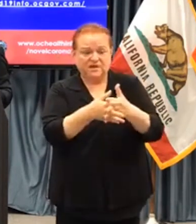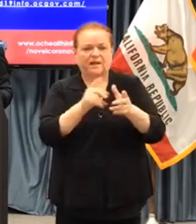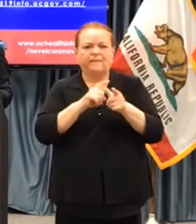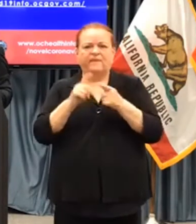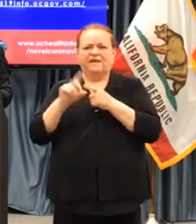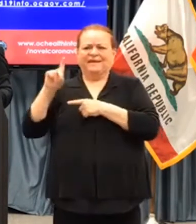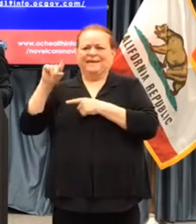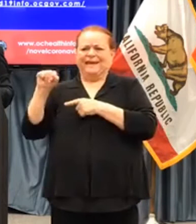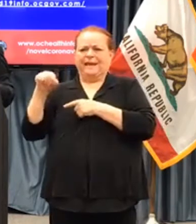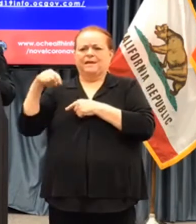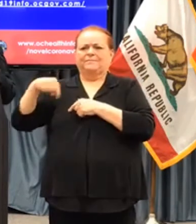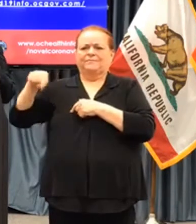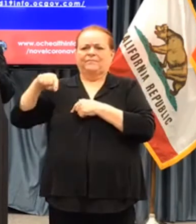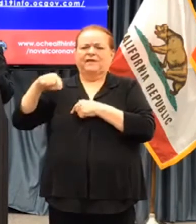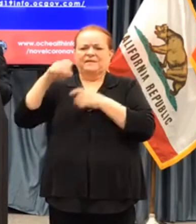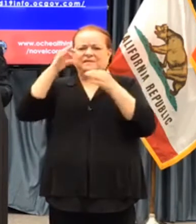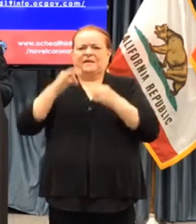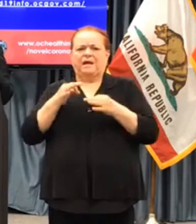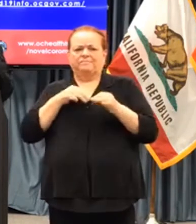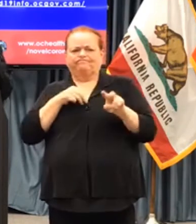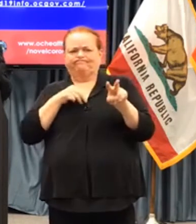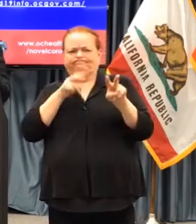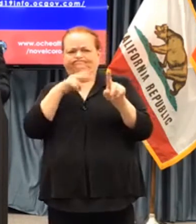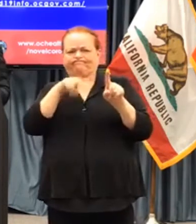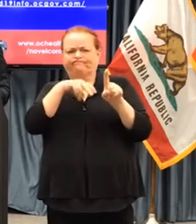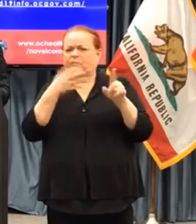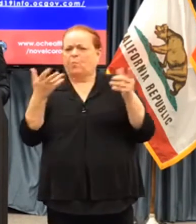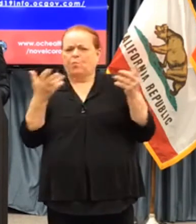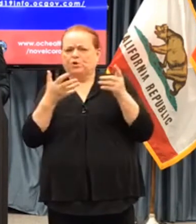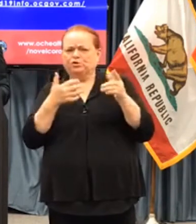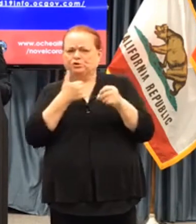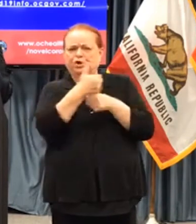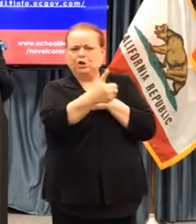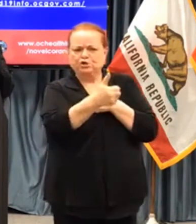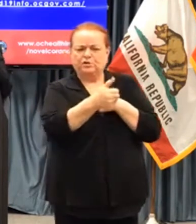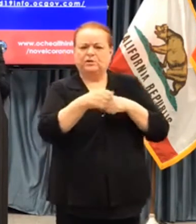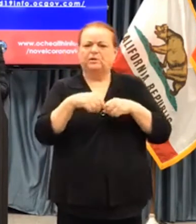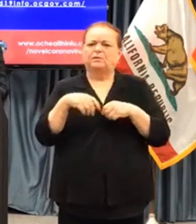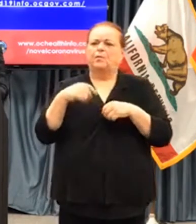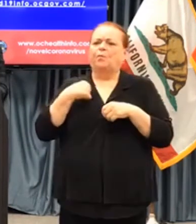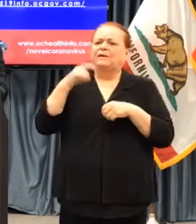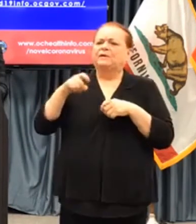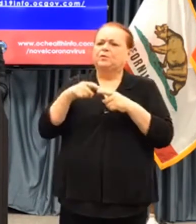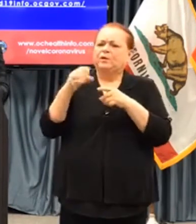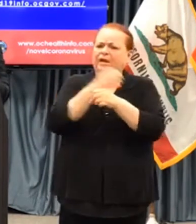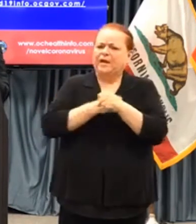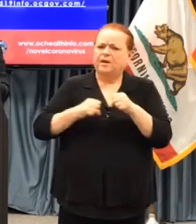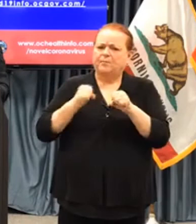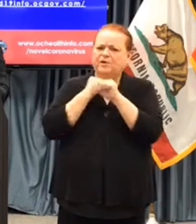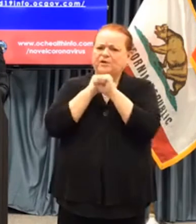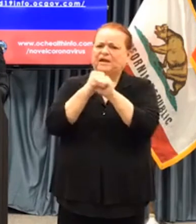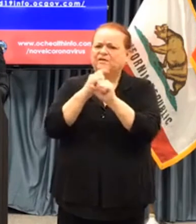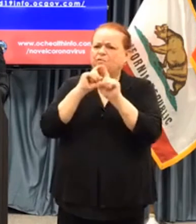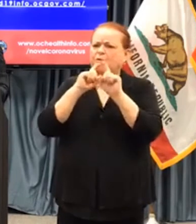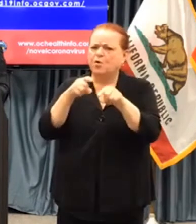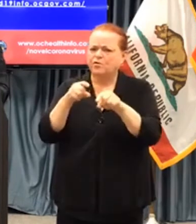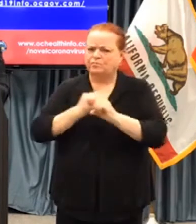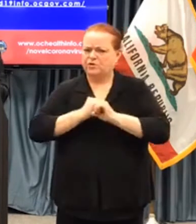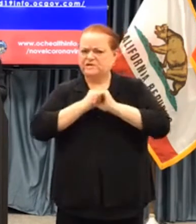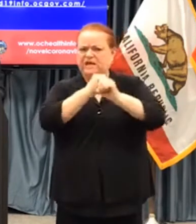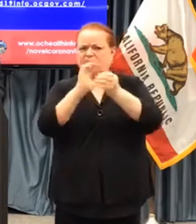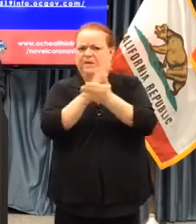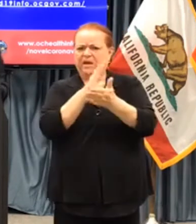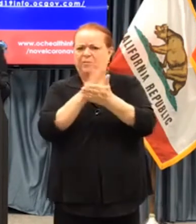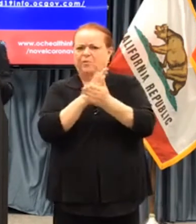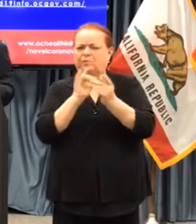if any, to get protective orders in place to protect that victim from further harm, and